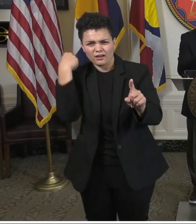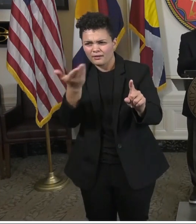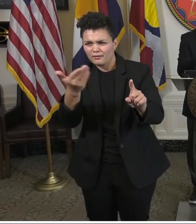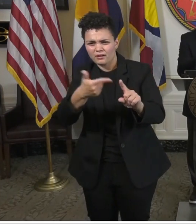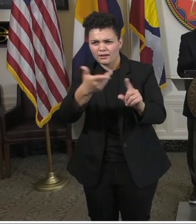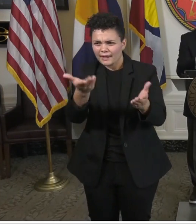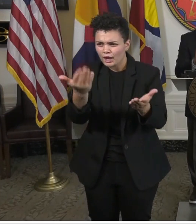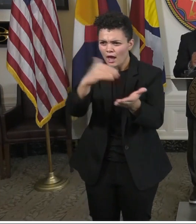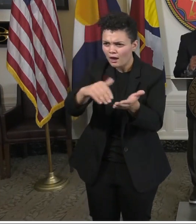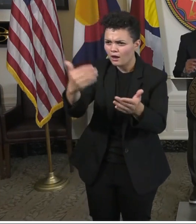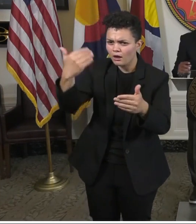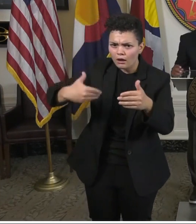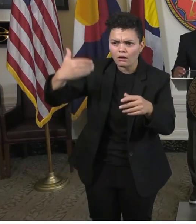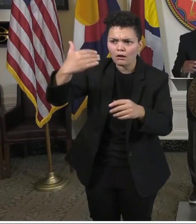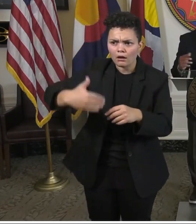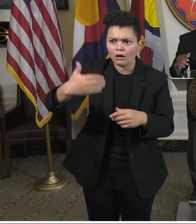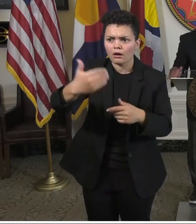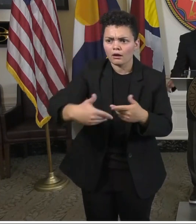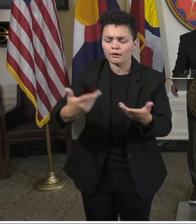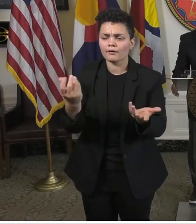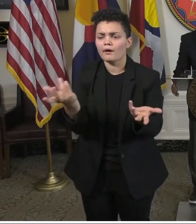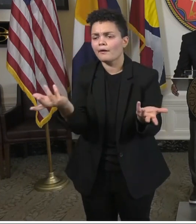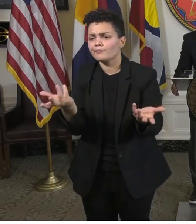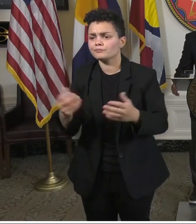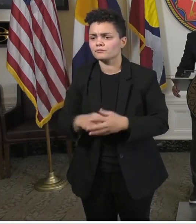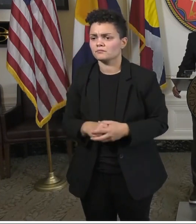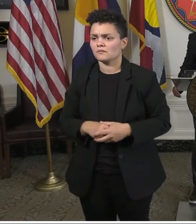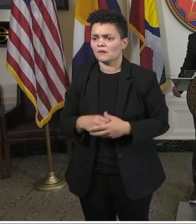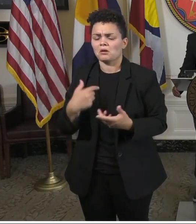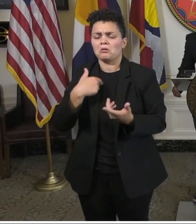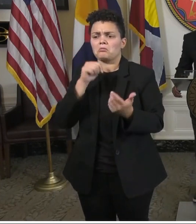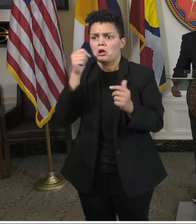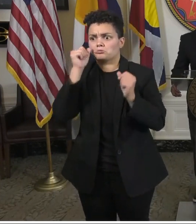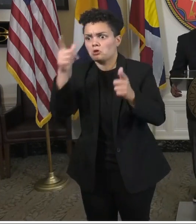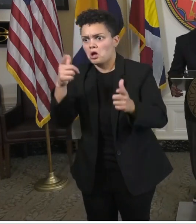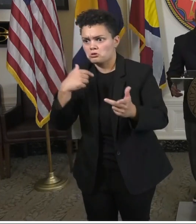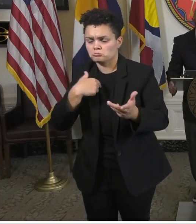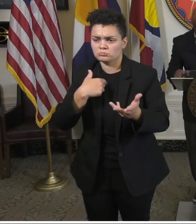me if we have a few folks. But I cannot personally confirm that. It would have to be DPD.